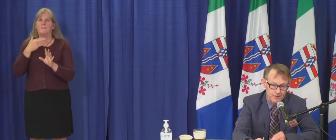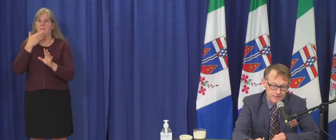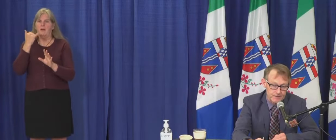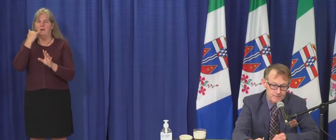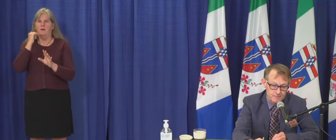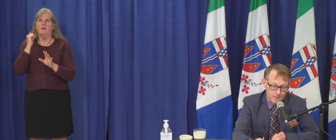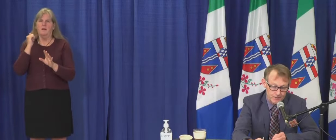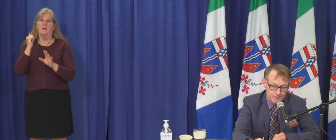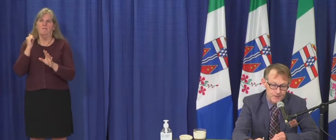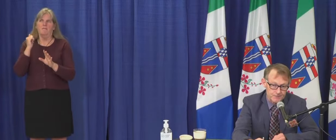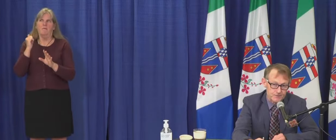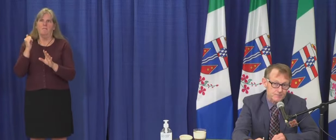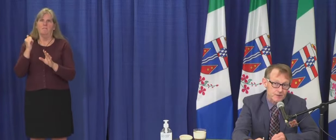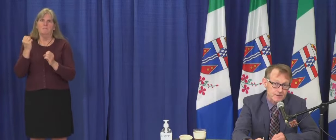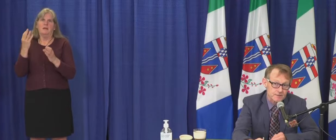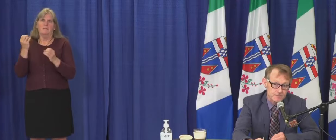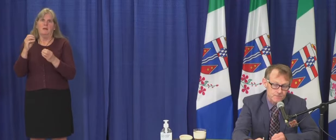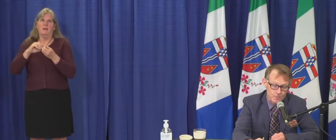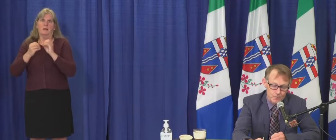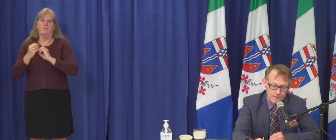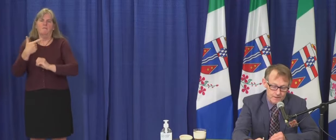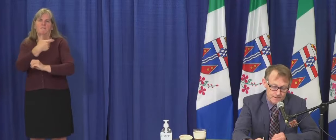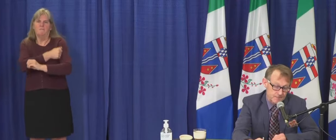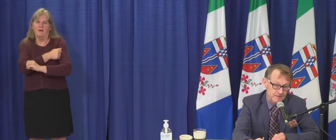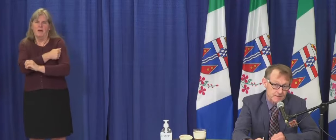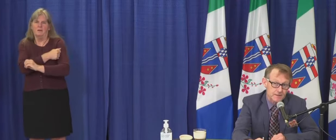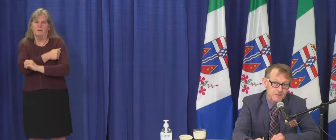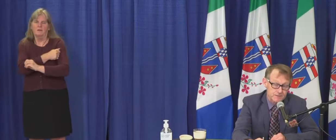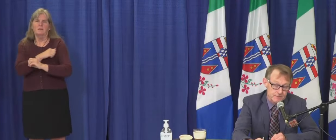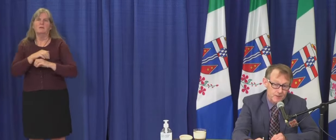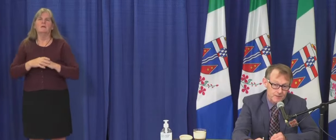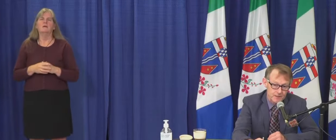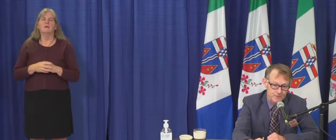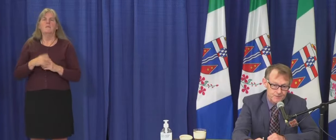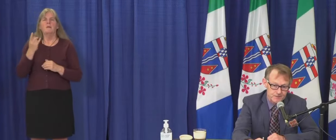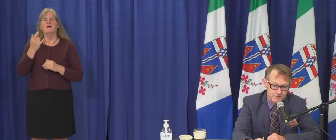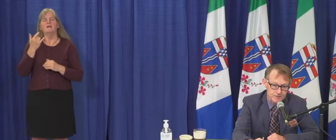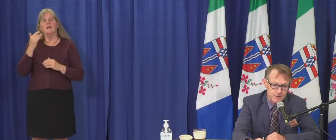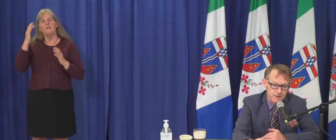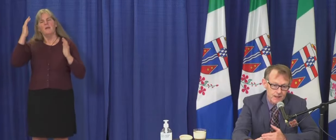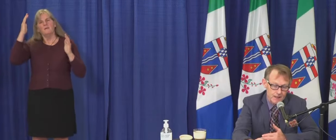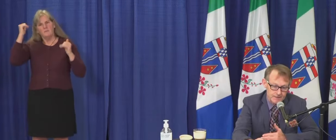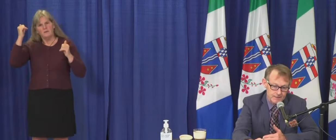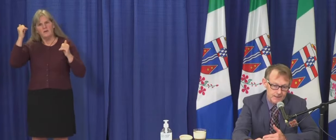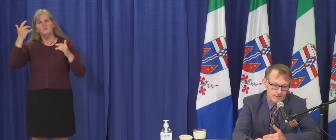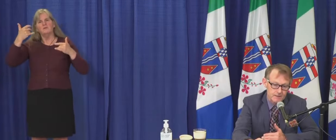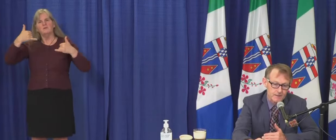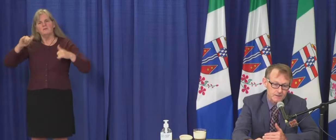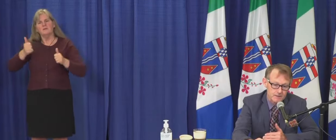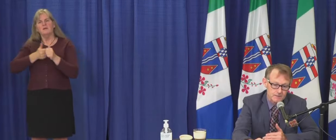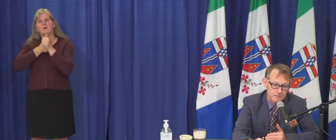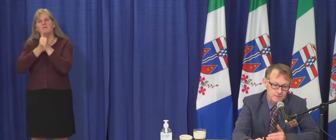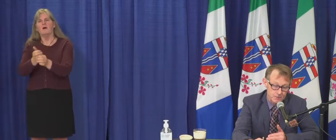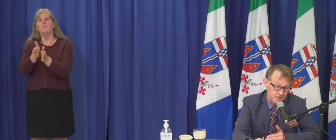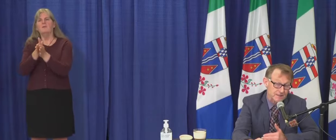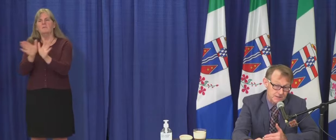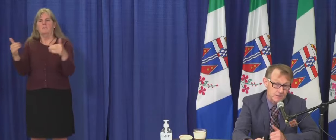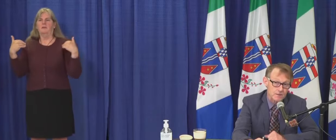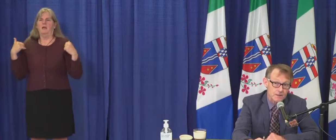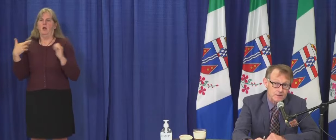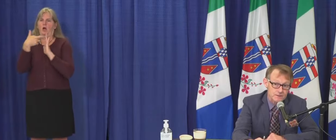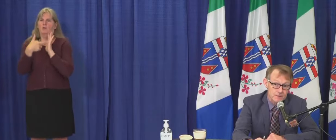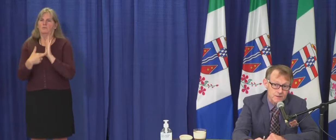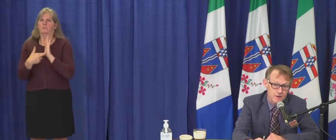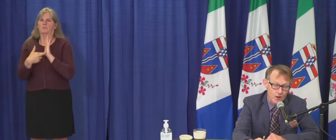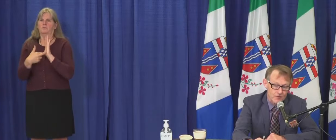there are these other measures in place for expected adherence to public health measures as those